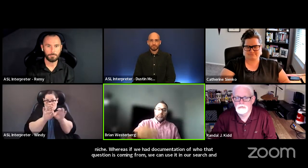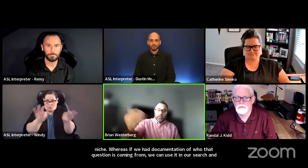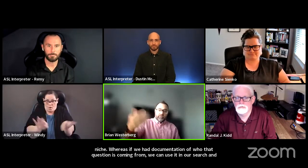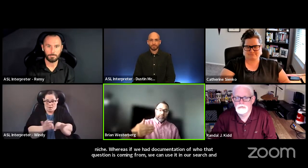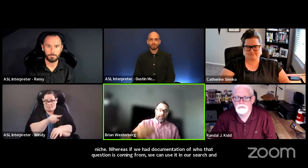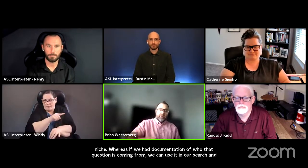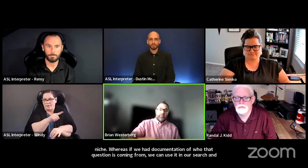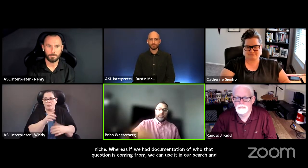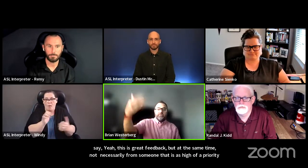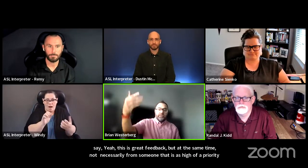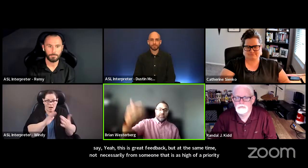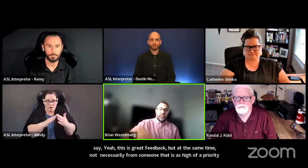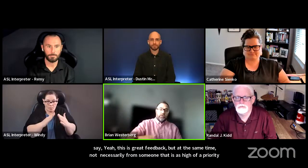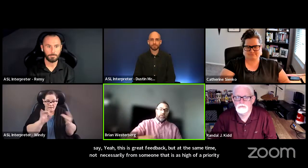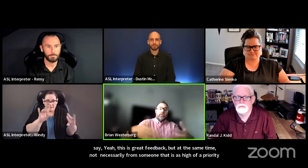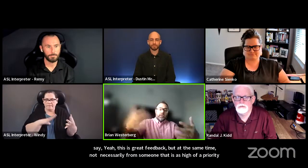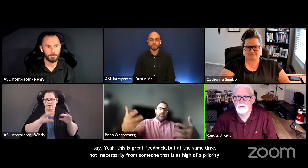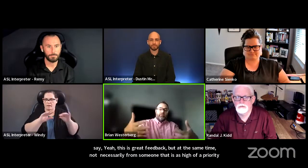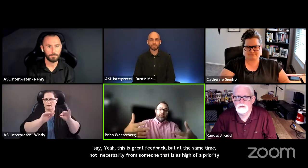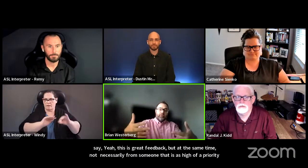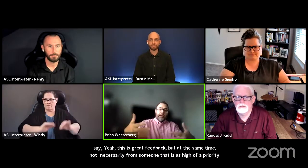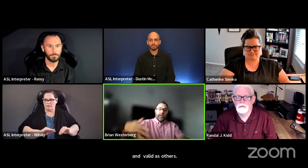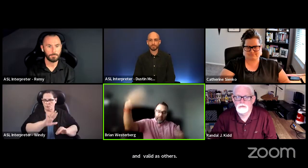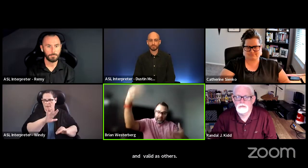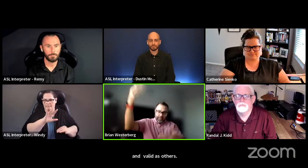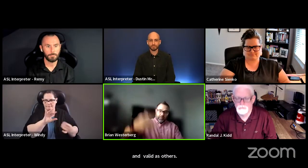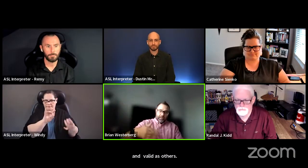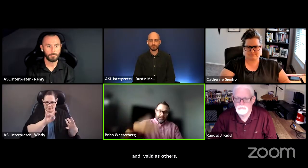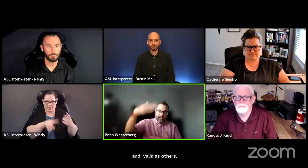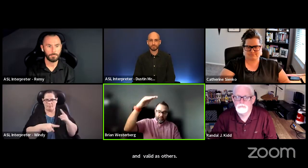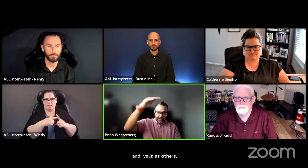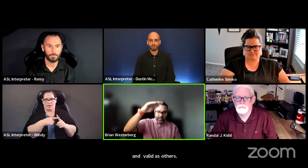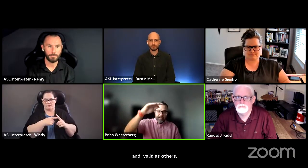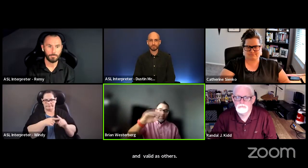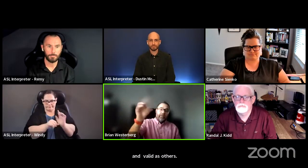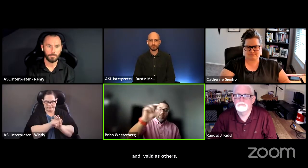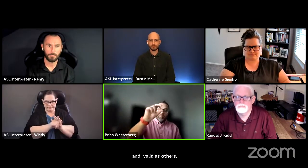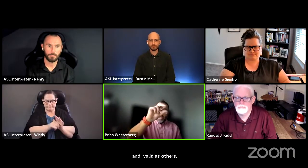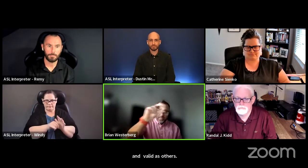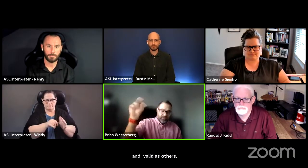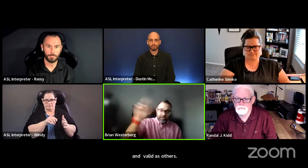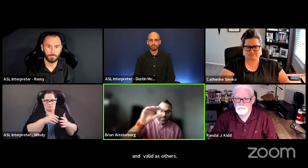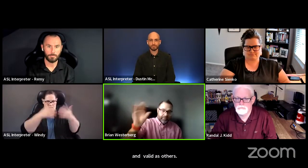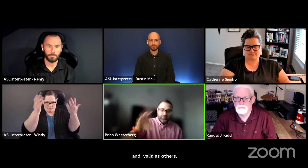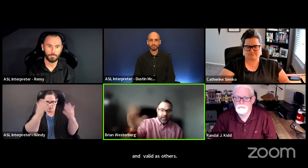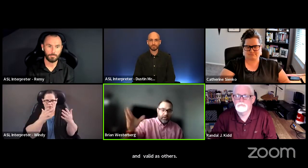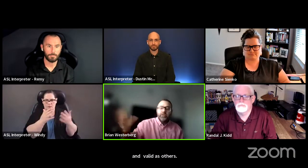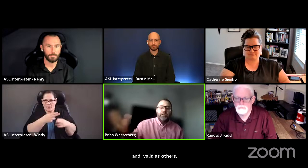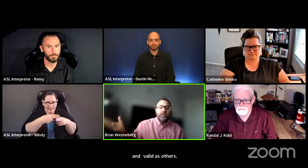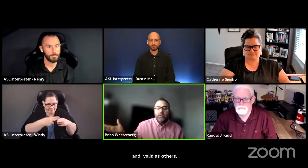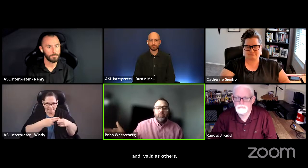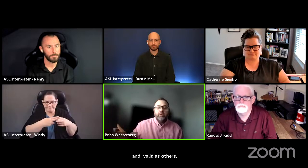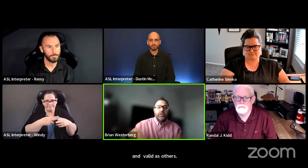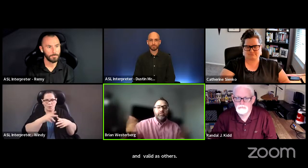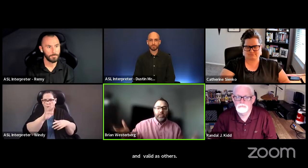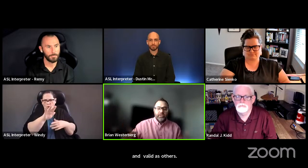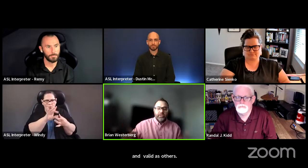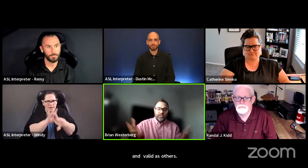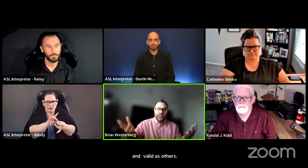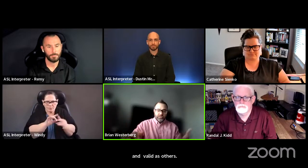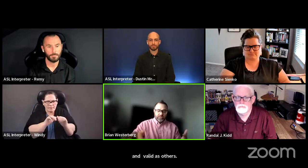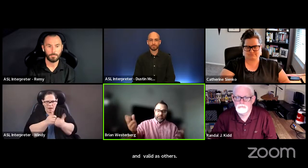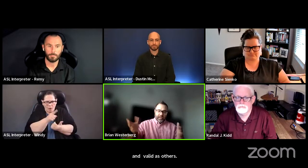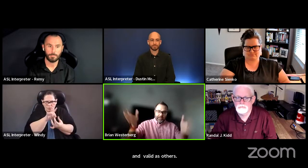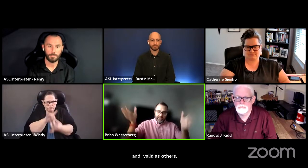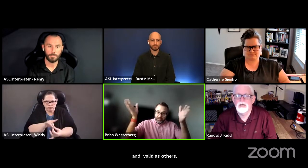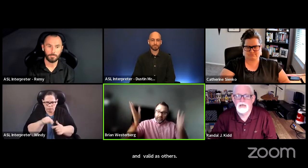like for community feedback, right? Please fill out this form, give your feedback, and then we can document that. And we ask for a name, title, what their affiliation